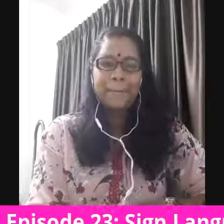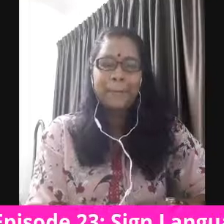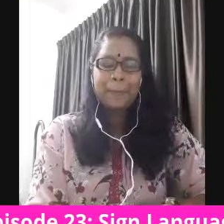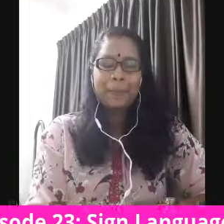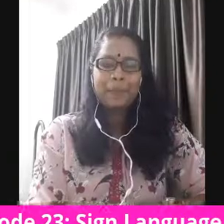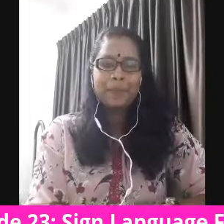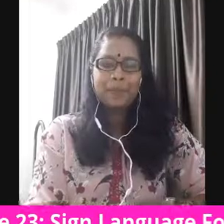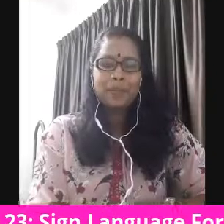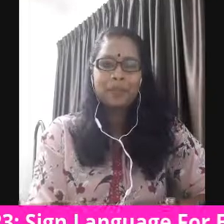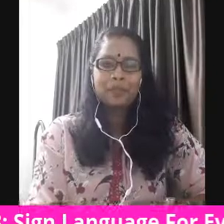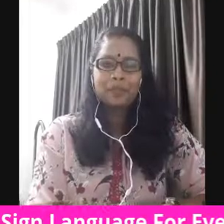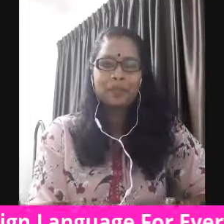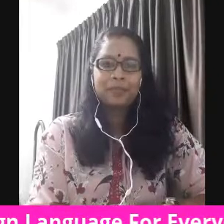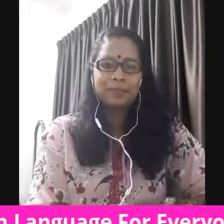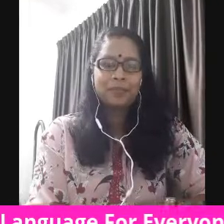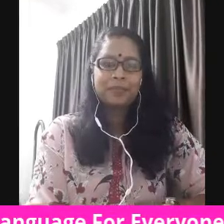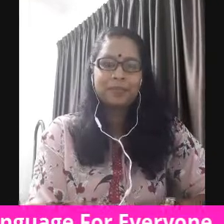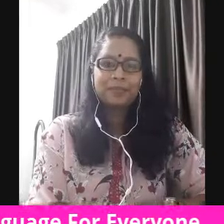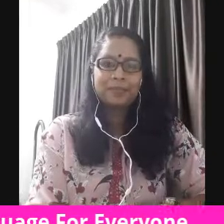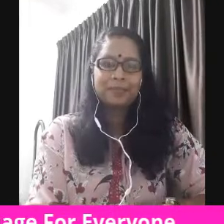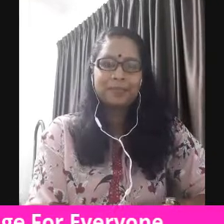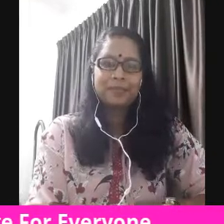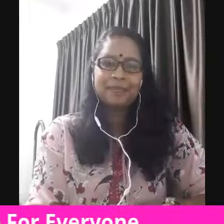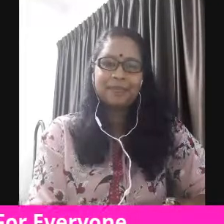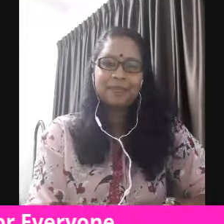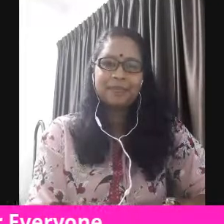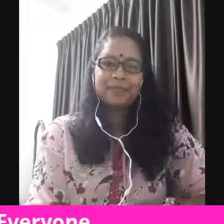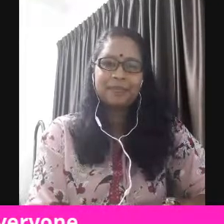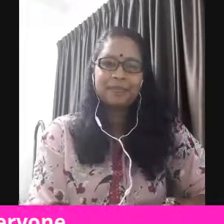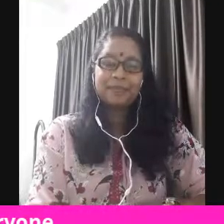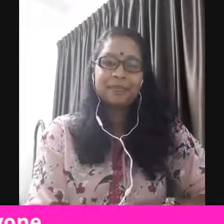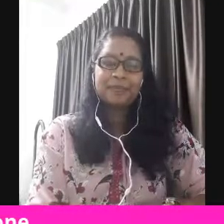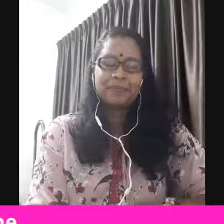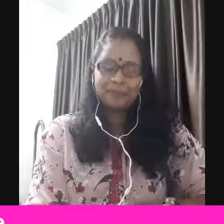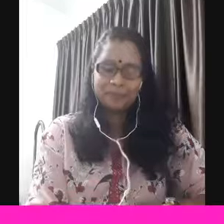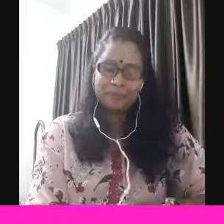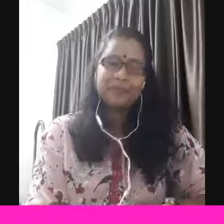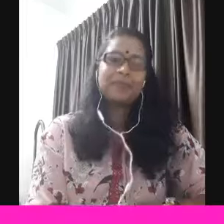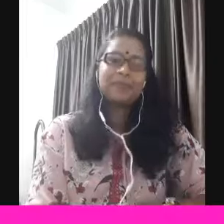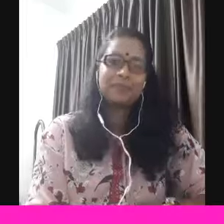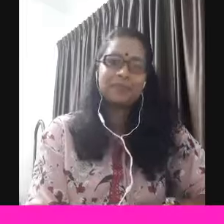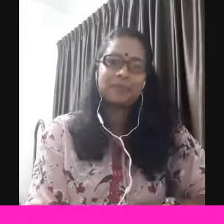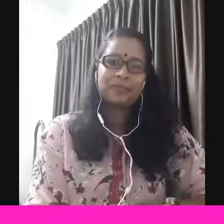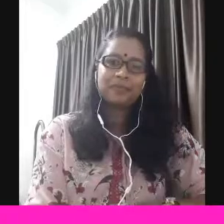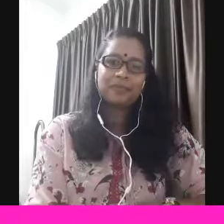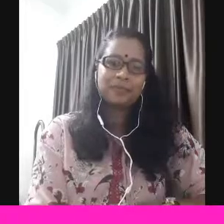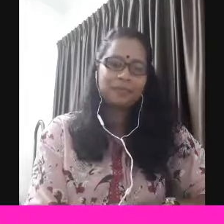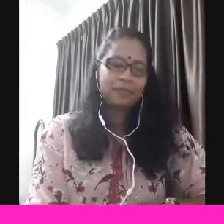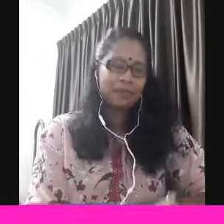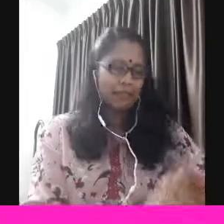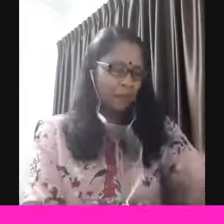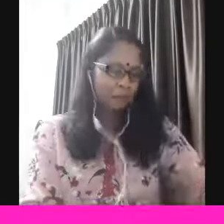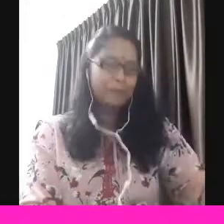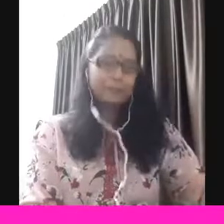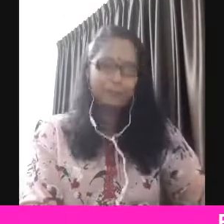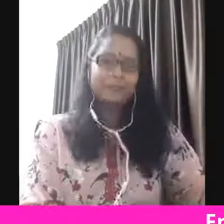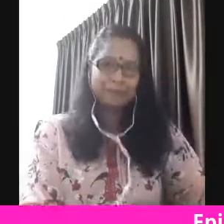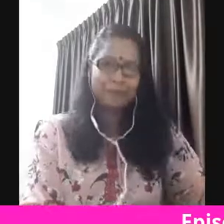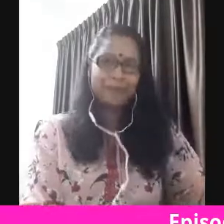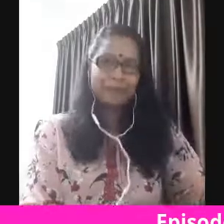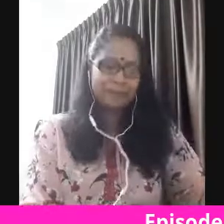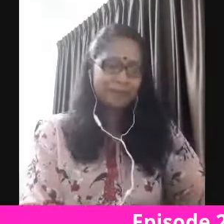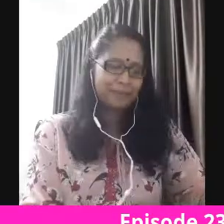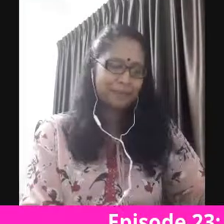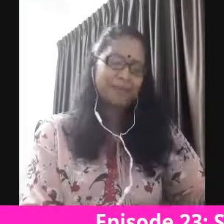And yeah, that's nice to hear that everyone, most of them are going for this teachers training college and want to contribute that Yeah. to